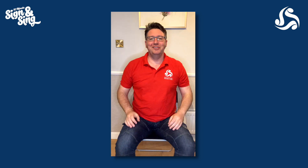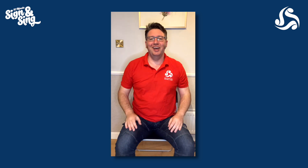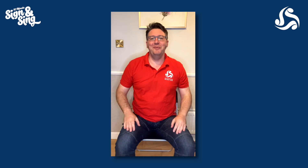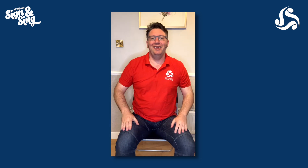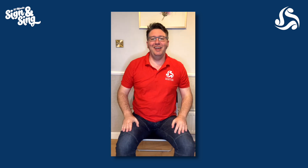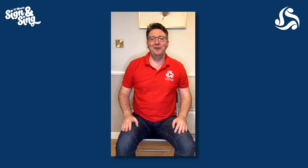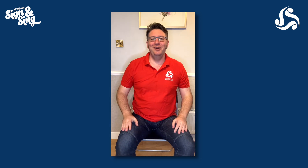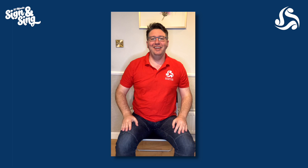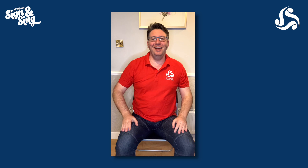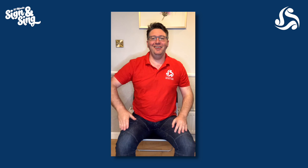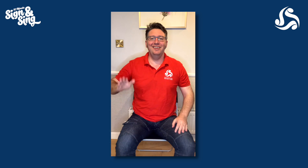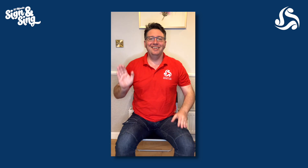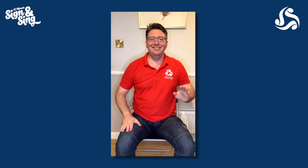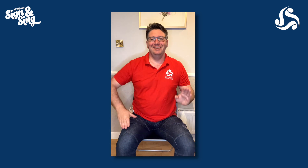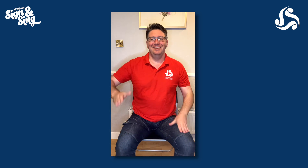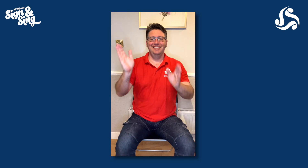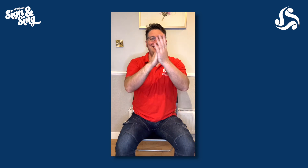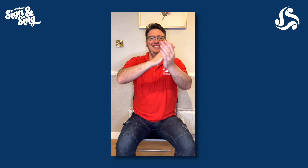One more time. Here we go.